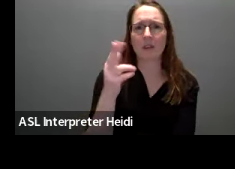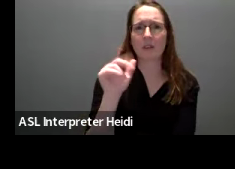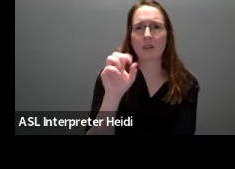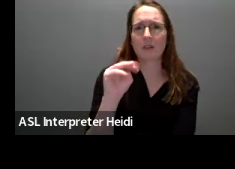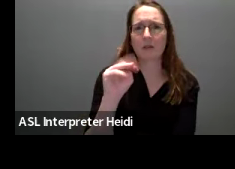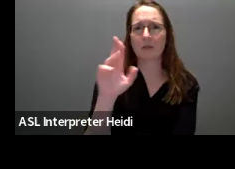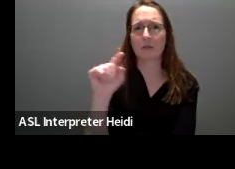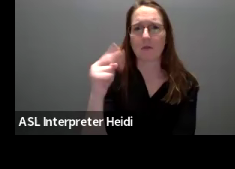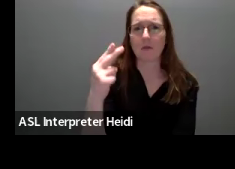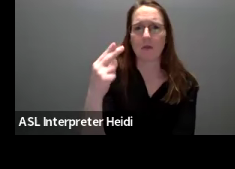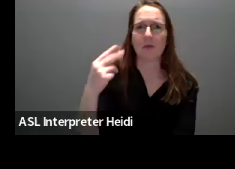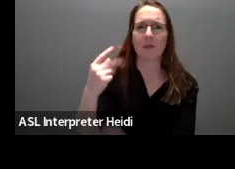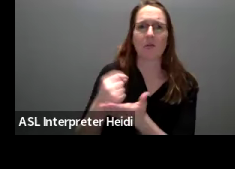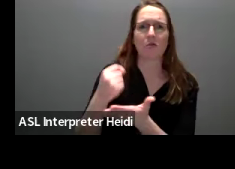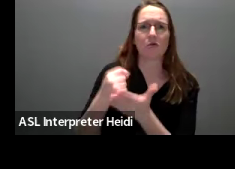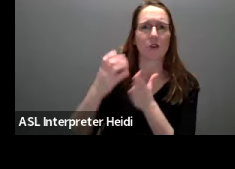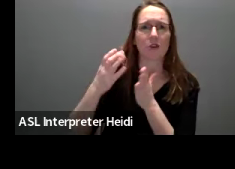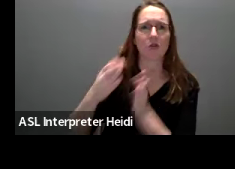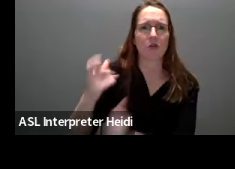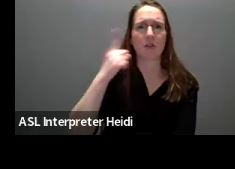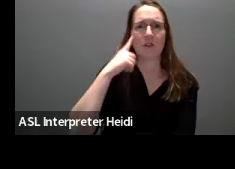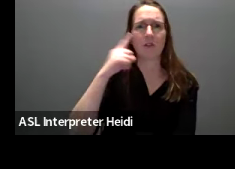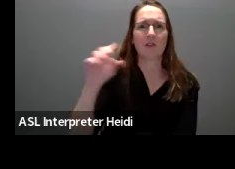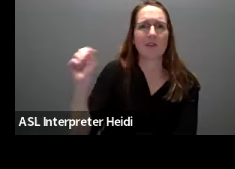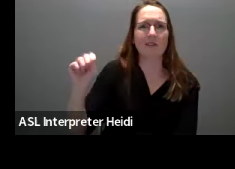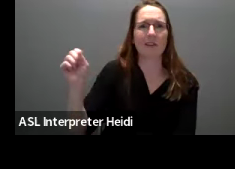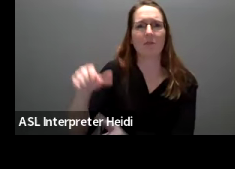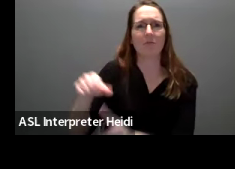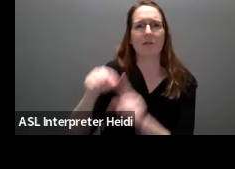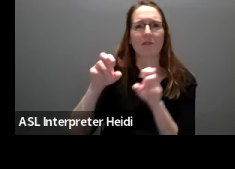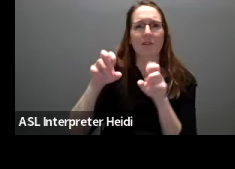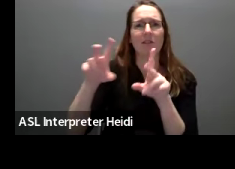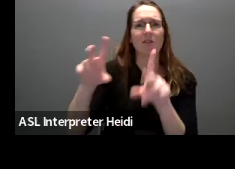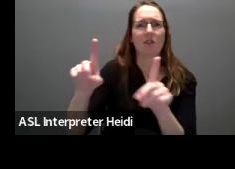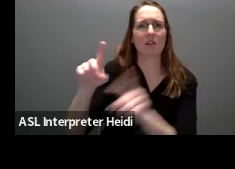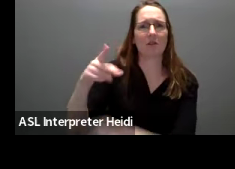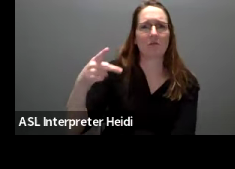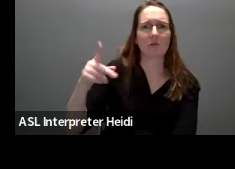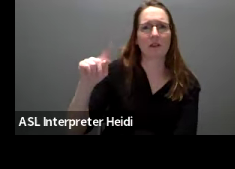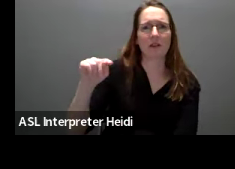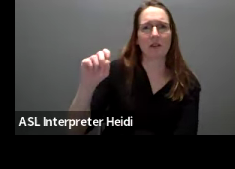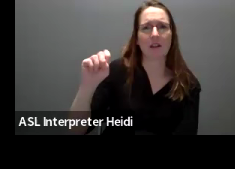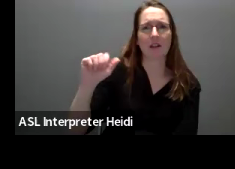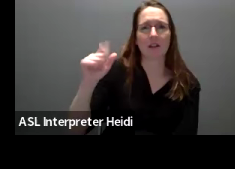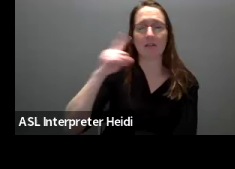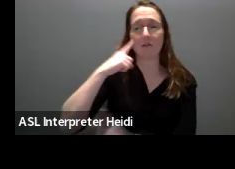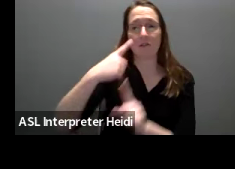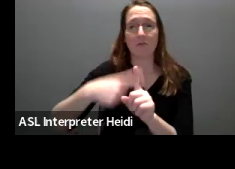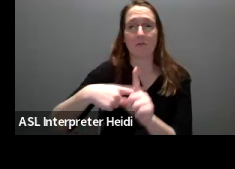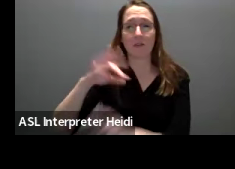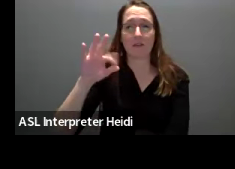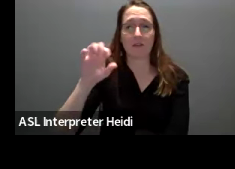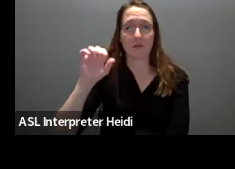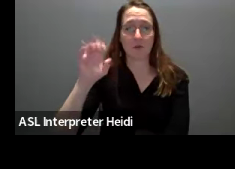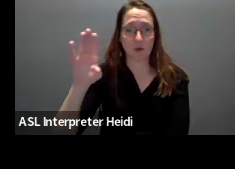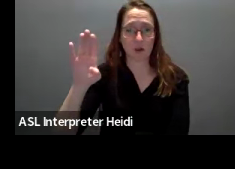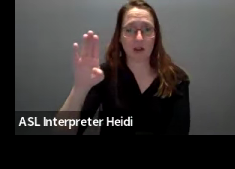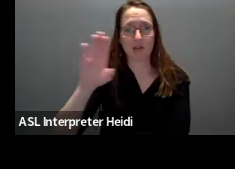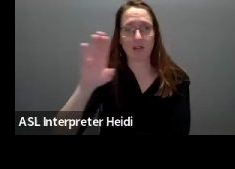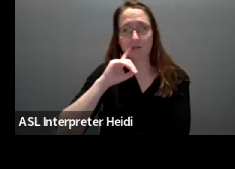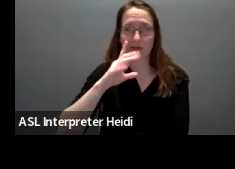for the Seattle Special Education PTSA. And for the month of February, it was kind